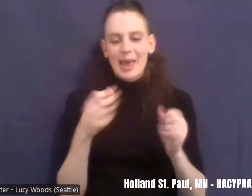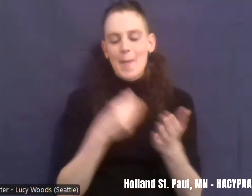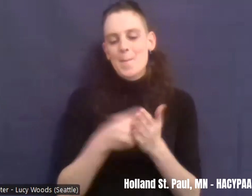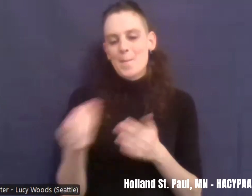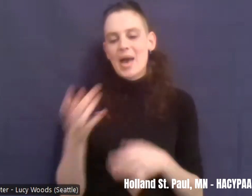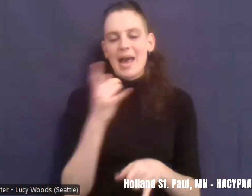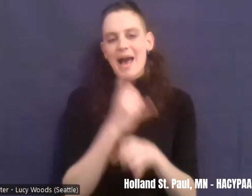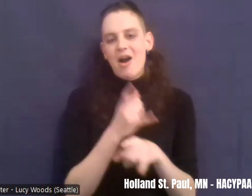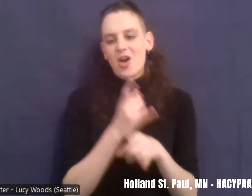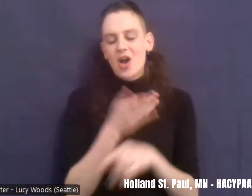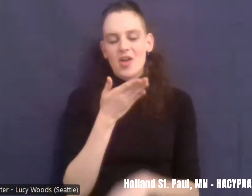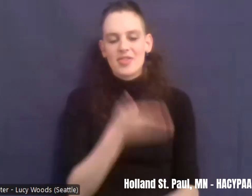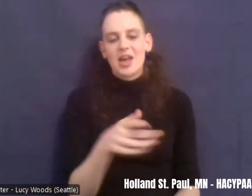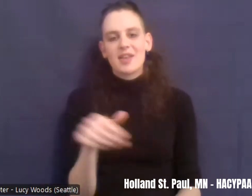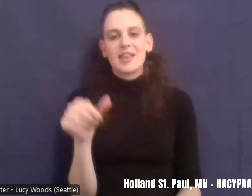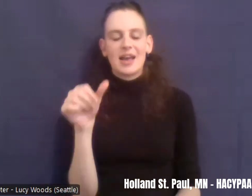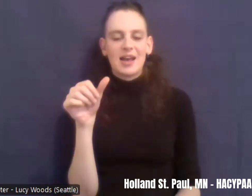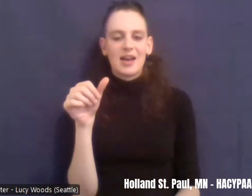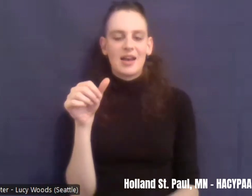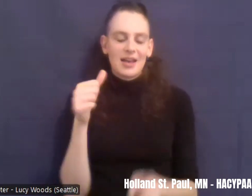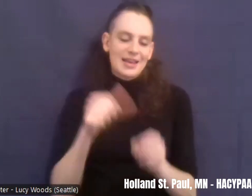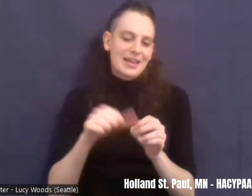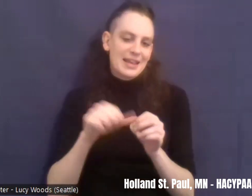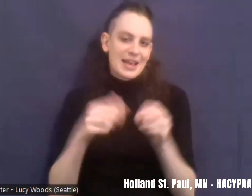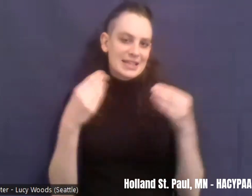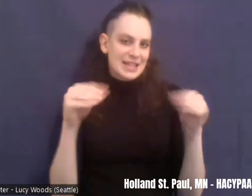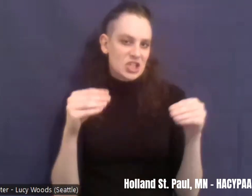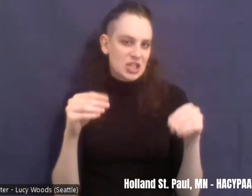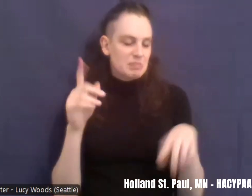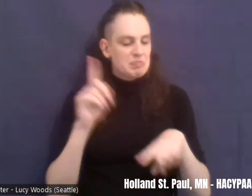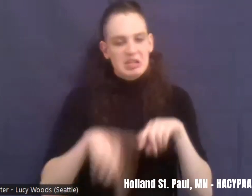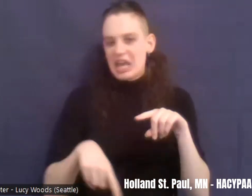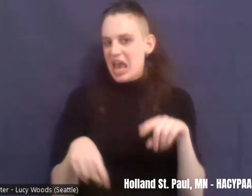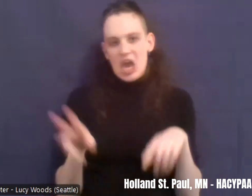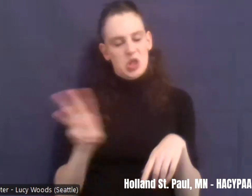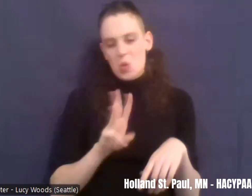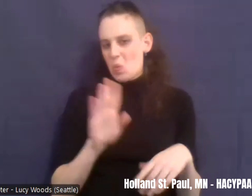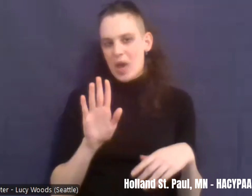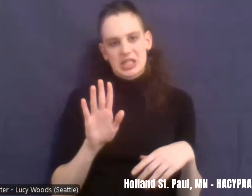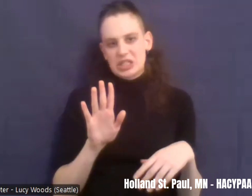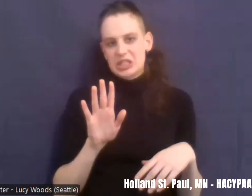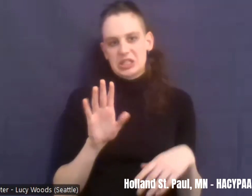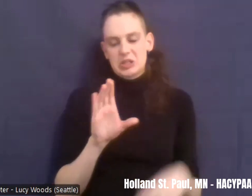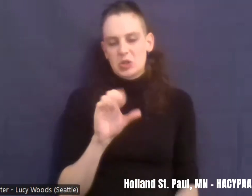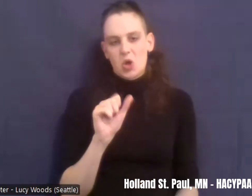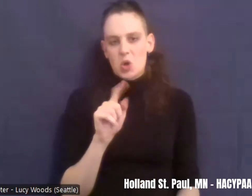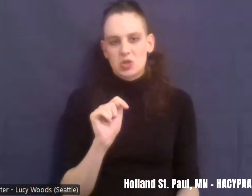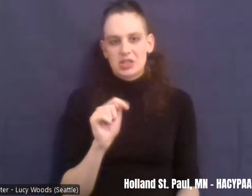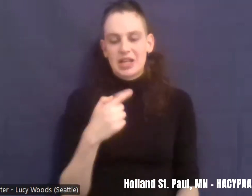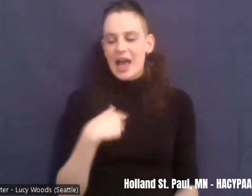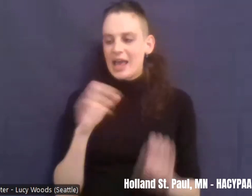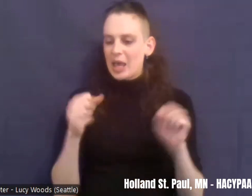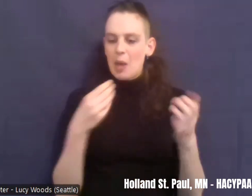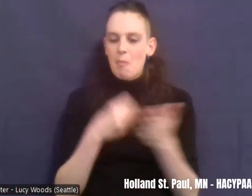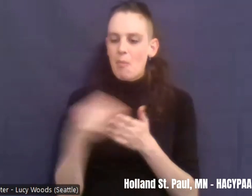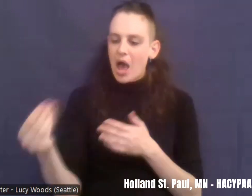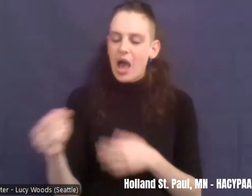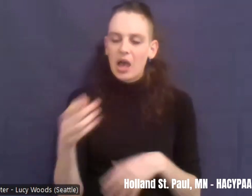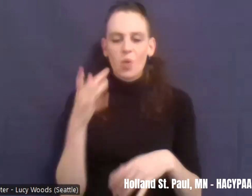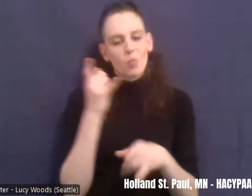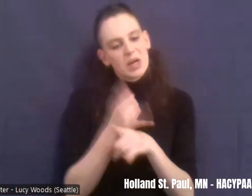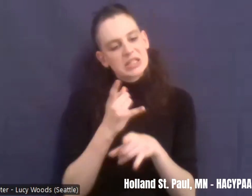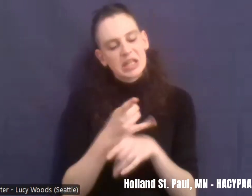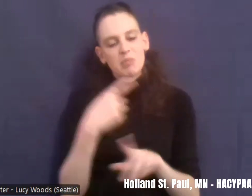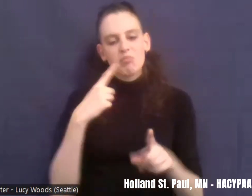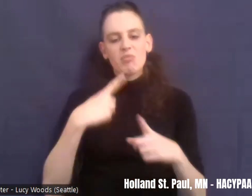you cannot do that on the West Coast. So like the fact that I could get like whiskey and like 6 hot dogs like at the same time was like pretty